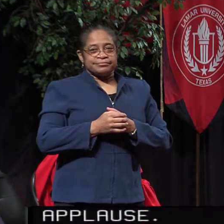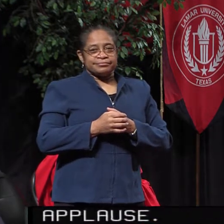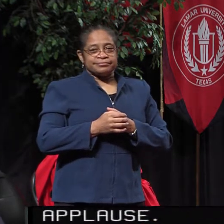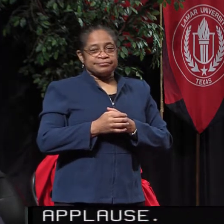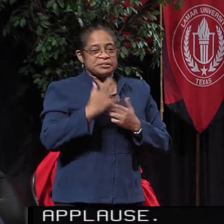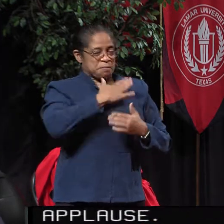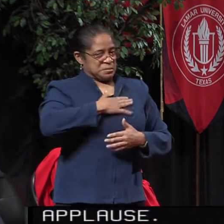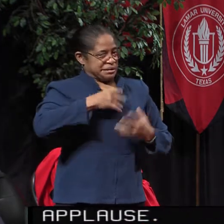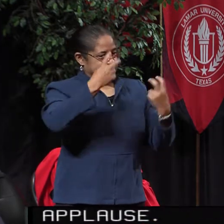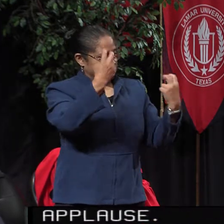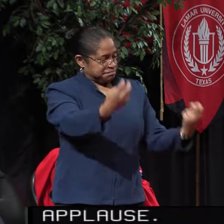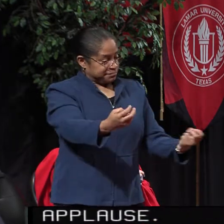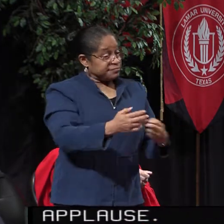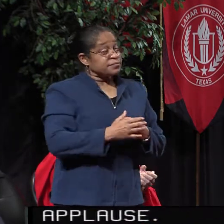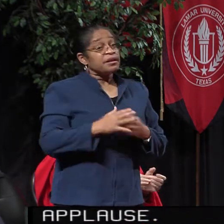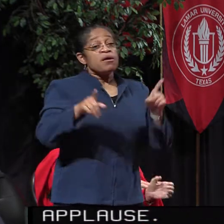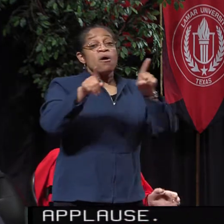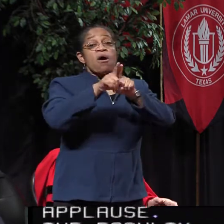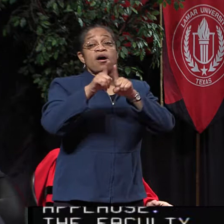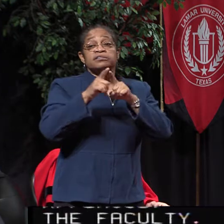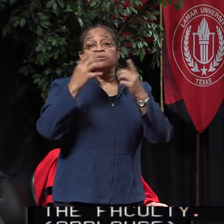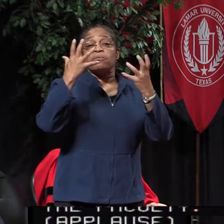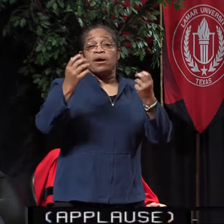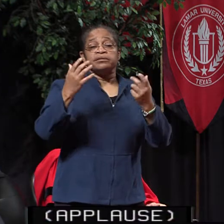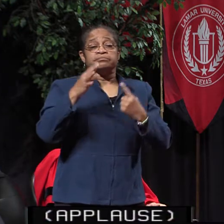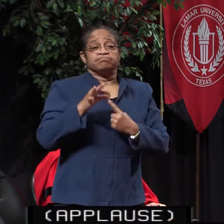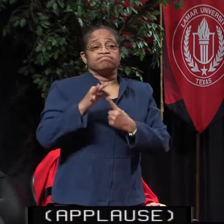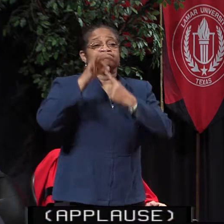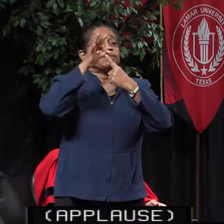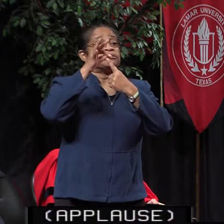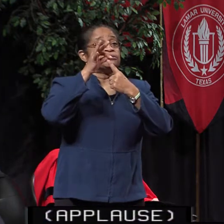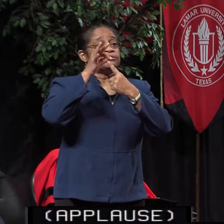Please be seated. I would also like to make a special